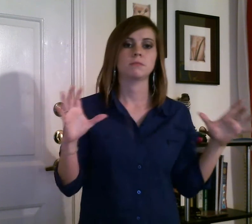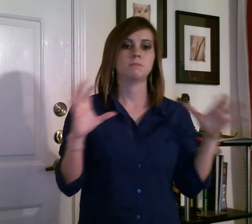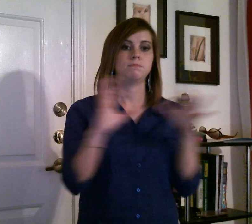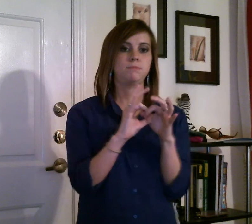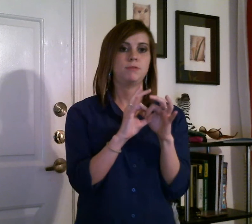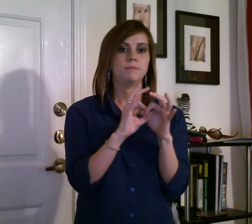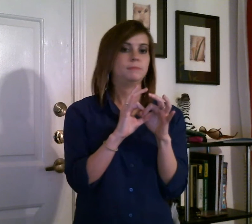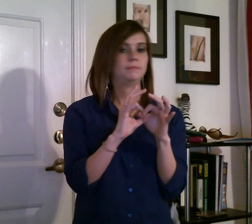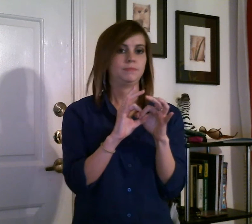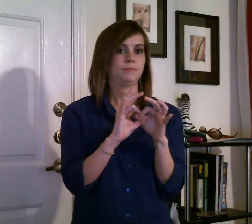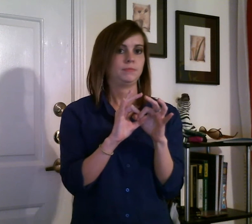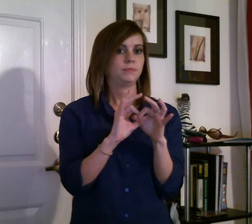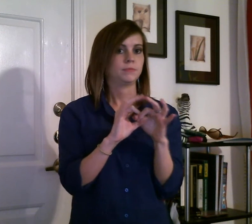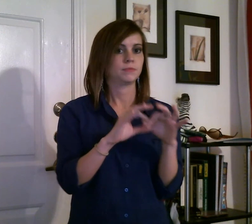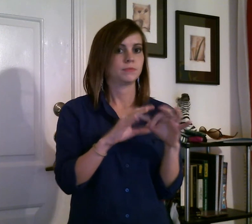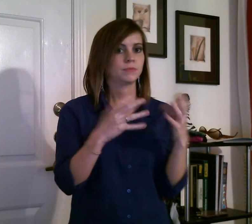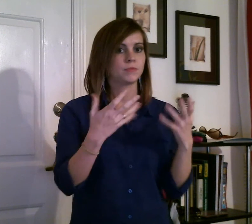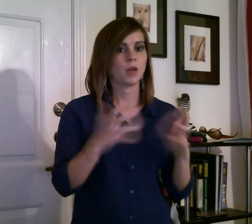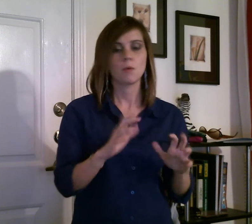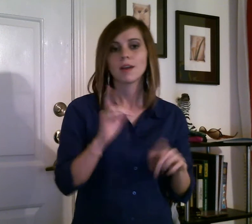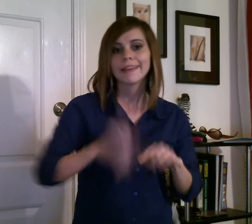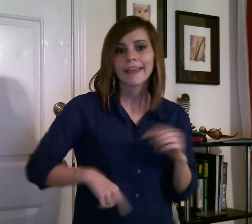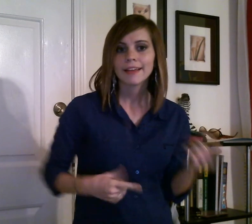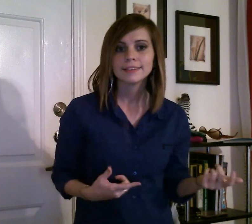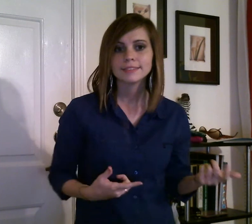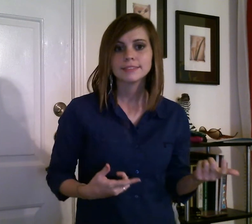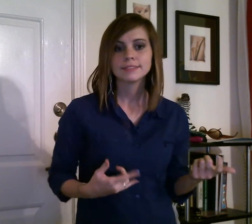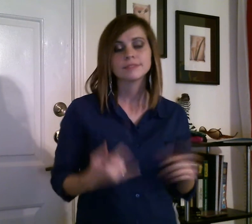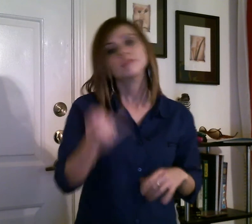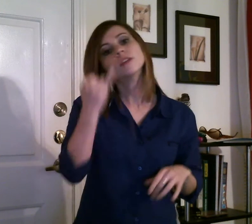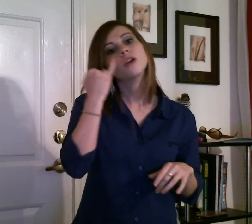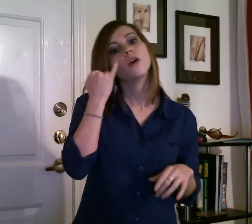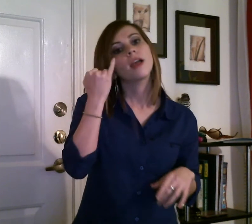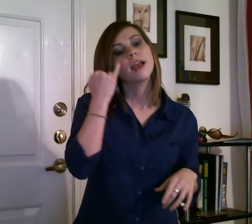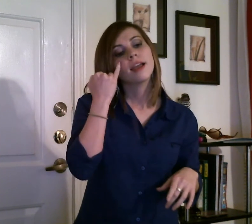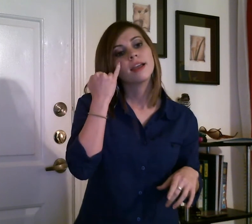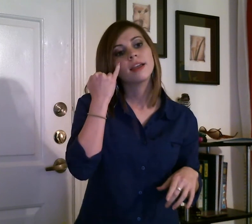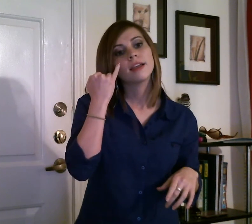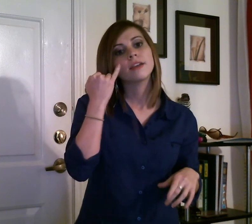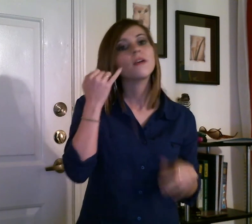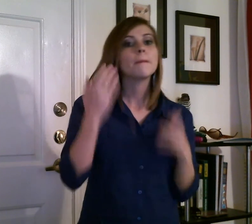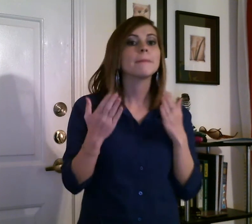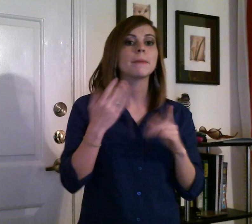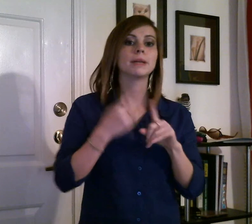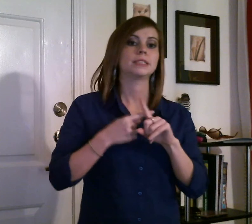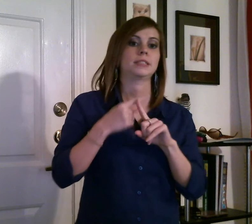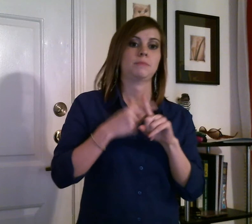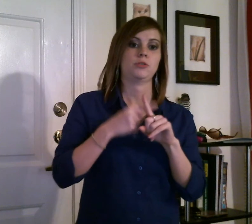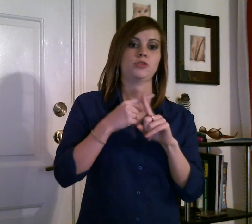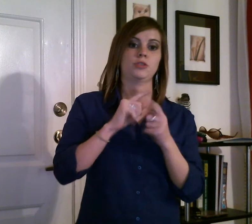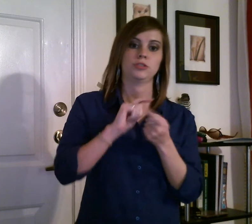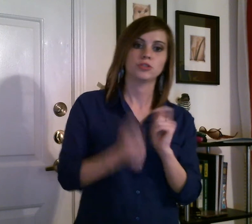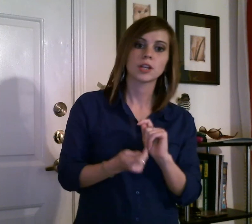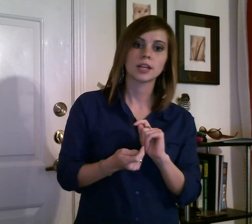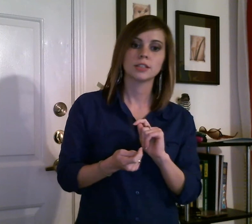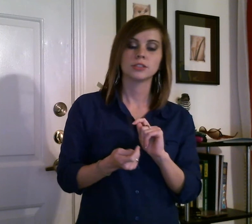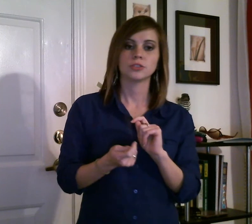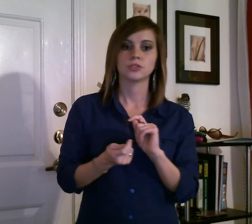did get close enough to each other, that if somehow they're under huge temperatures and huge pressures, you were able to get these